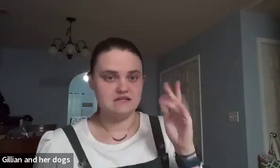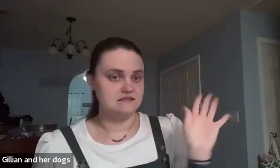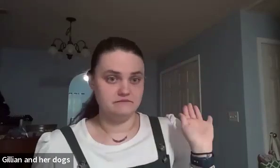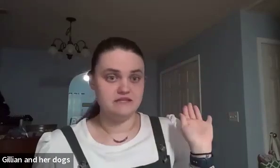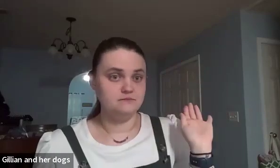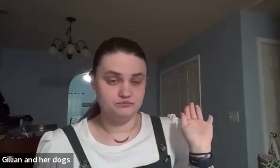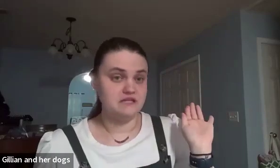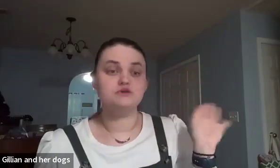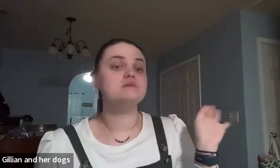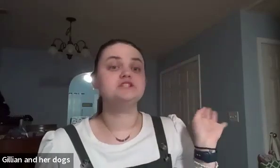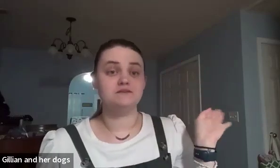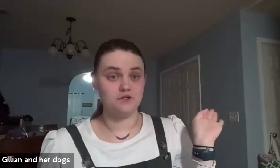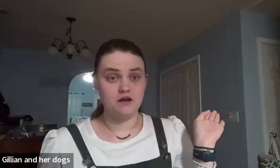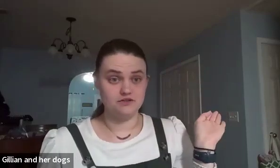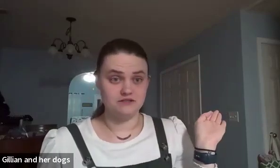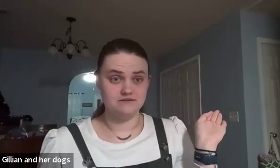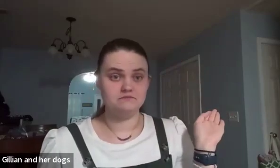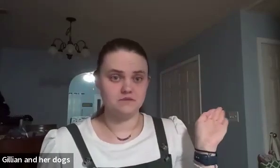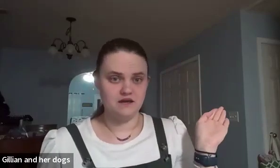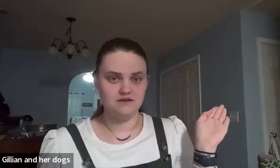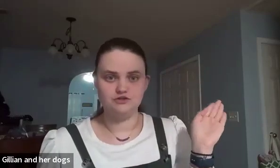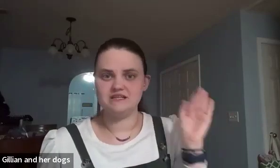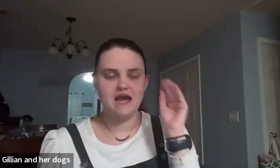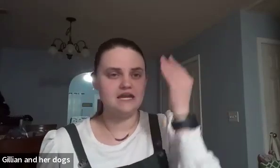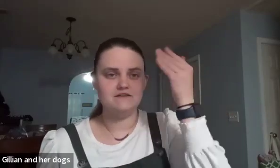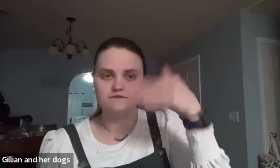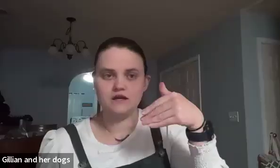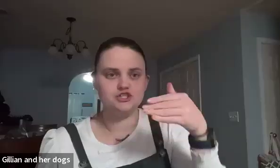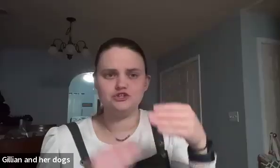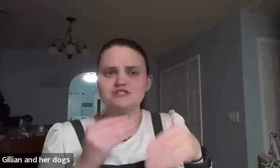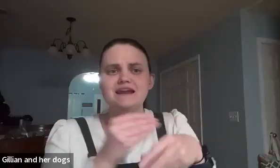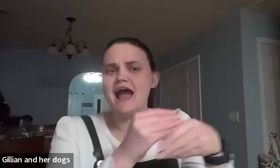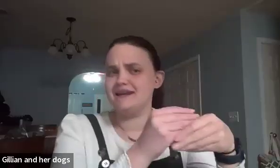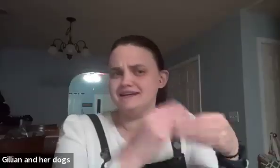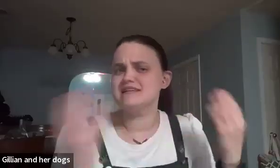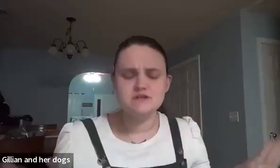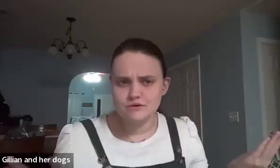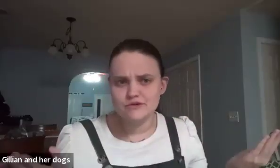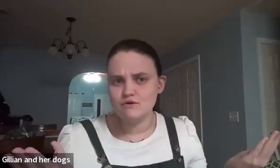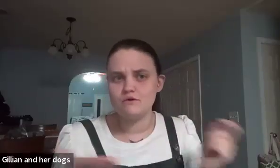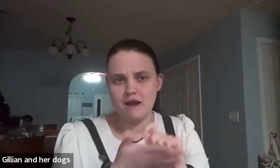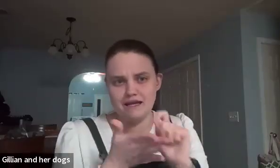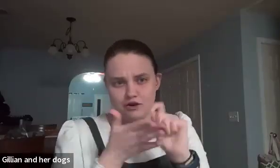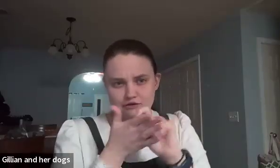That's it. That's pretty much it for your hundreds. Okay? You just add it in front. You're just kind of adding. Same as what we do when we're writing out our